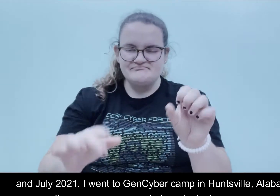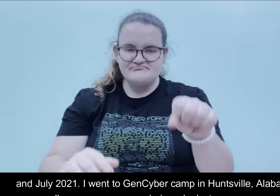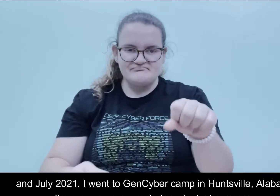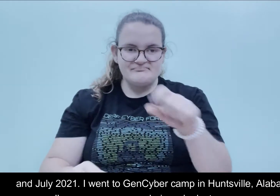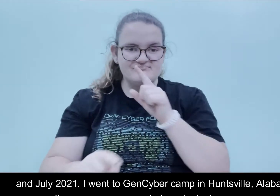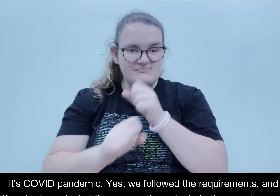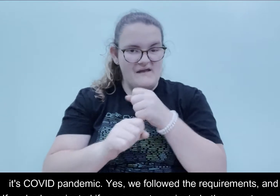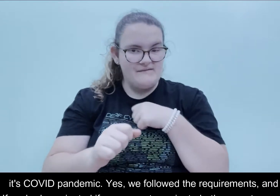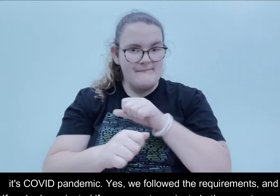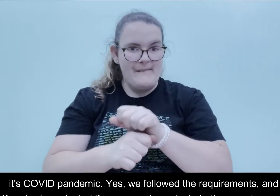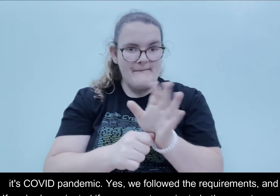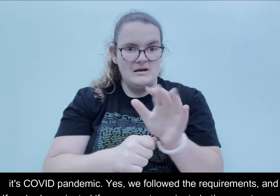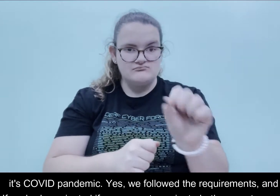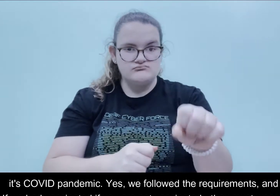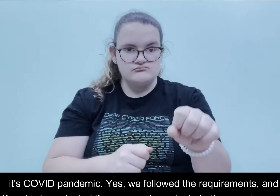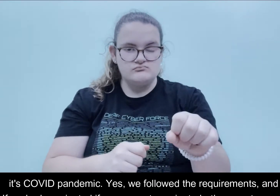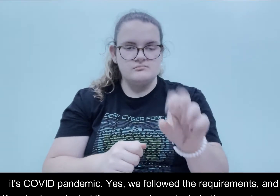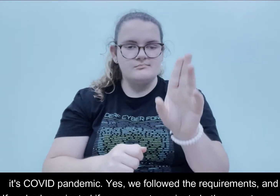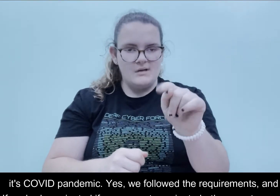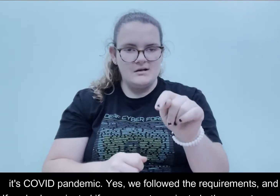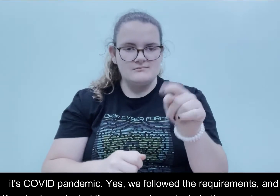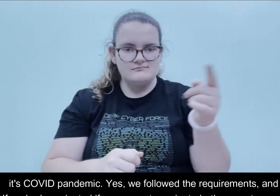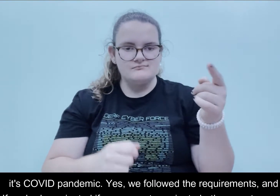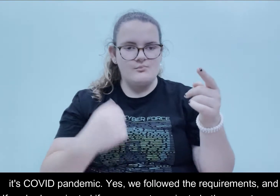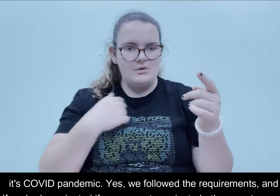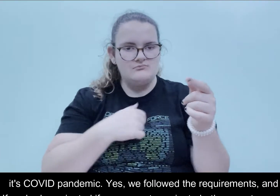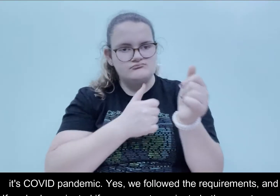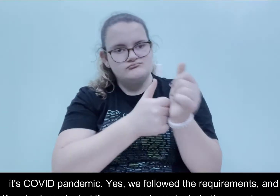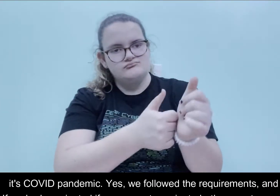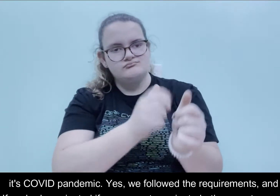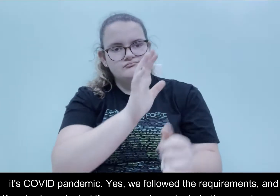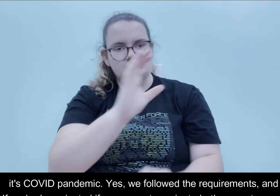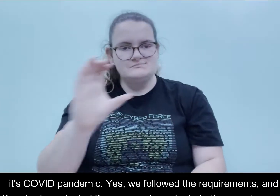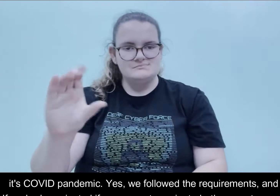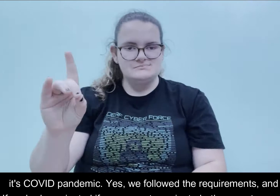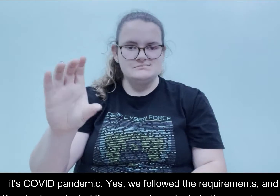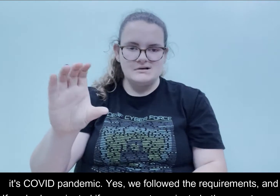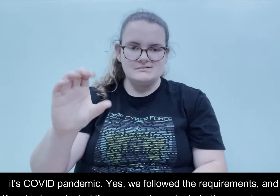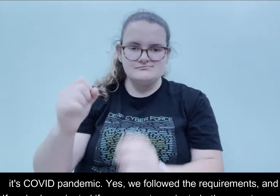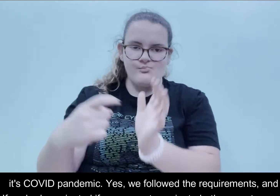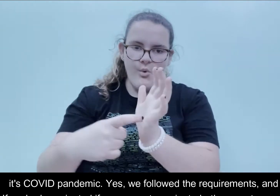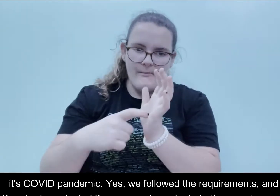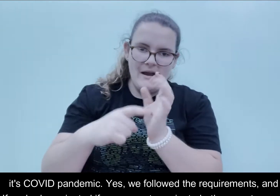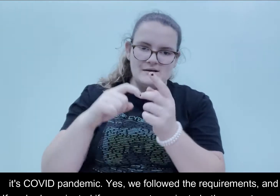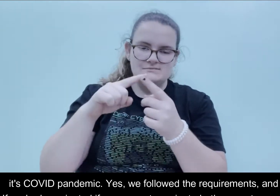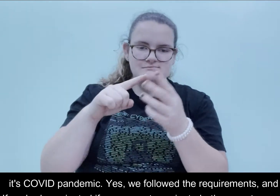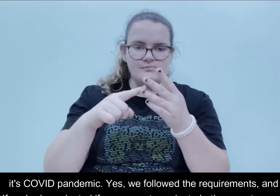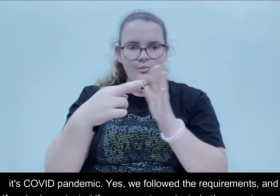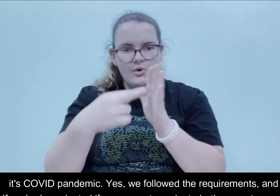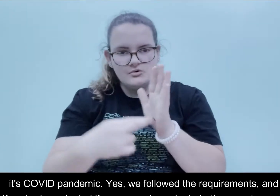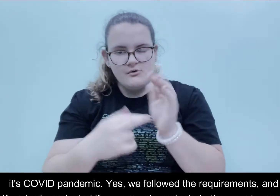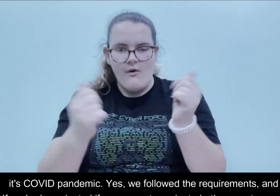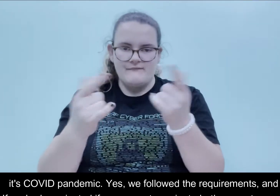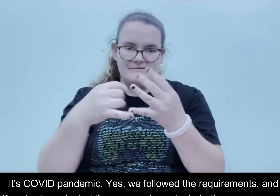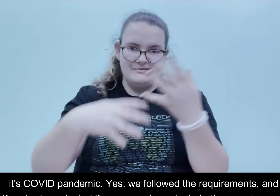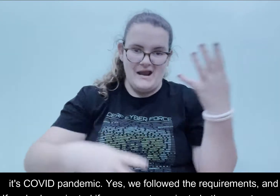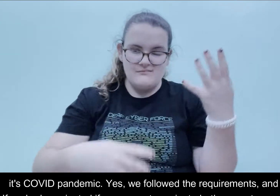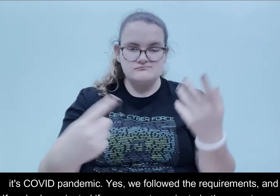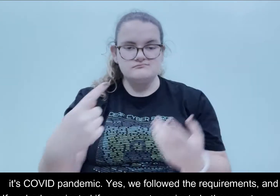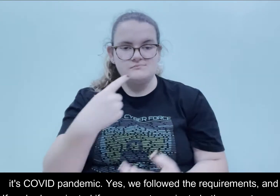So I was kind of wondering, like, why would you go during a pandemic? Yes. Okay. So we followed